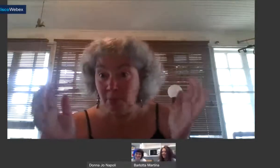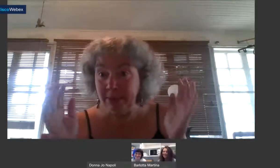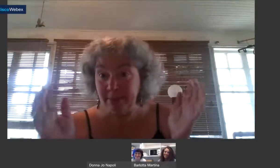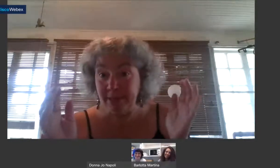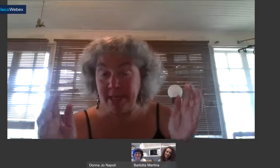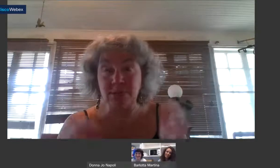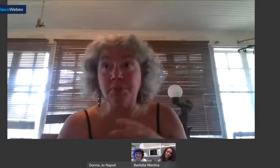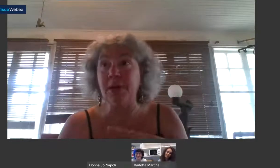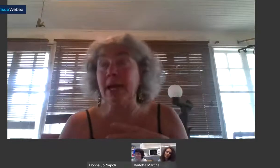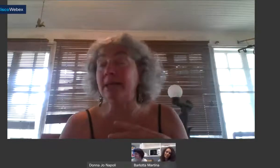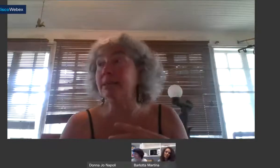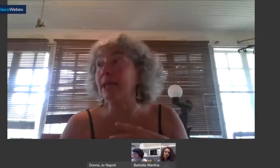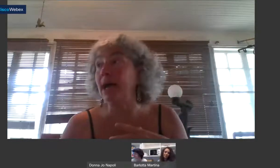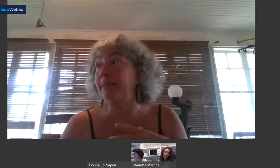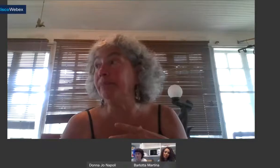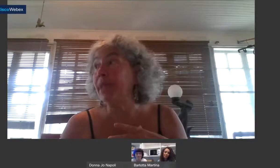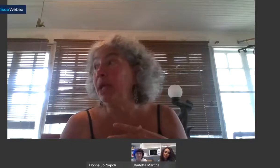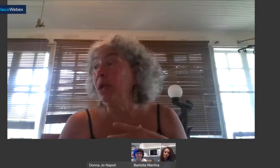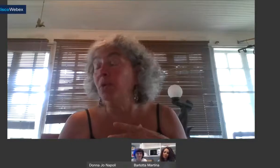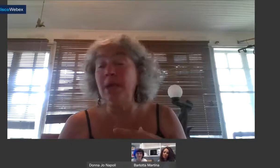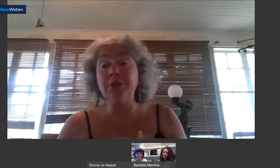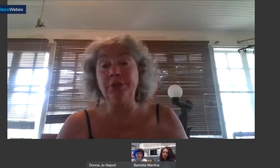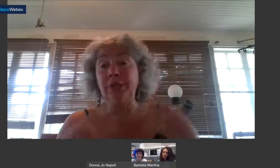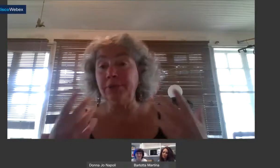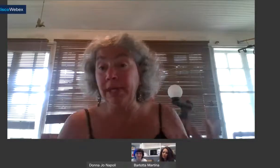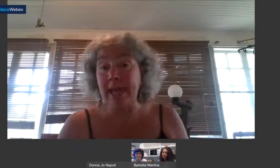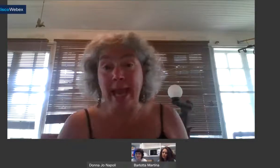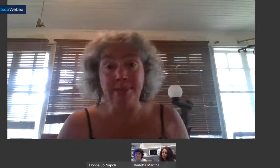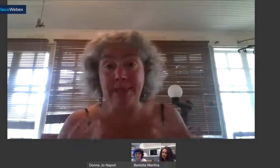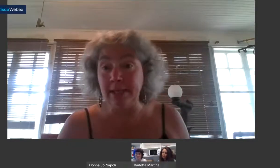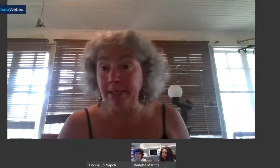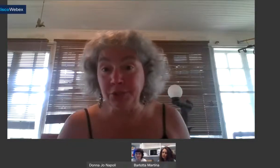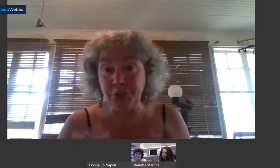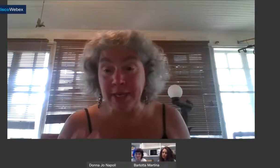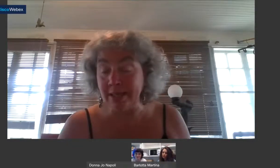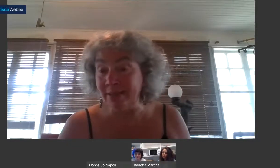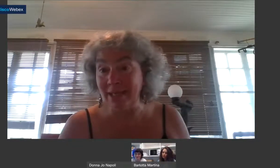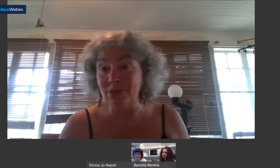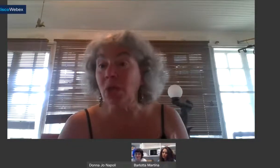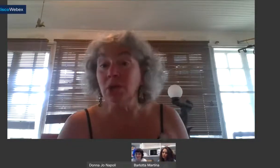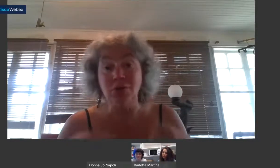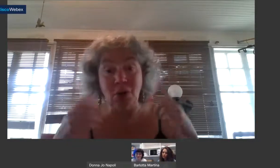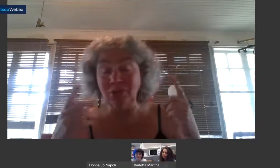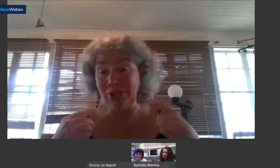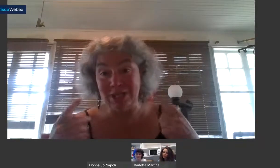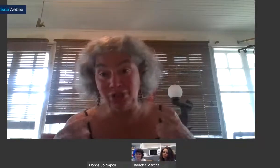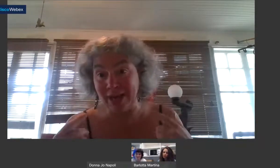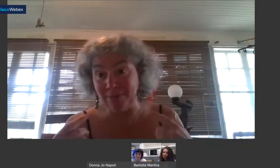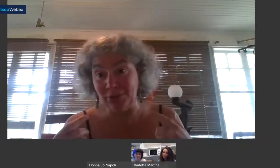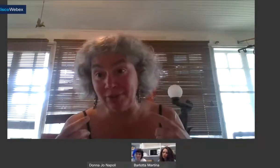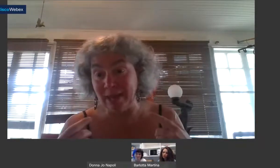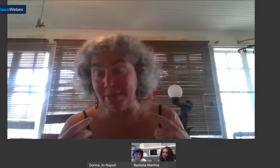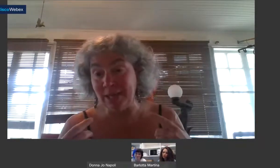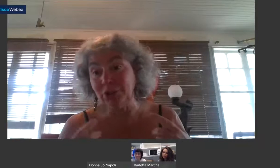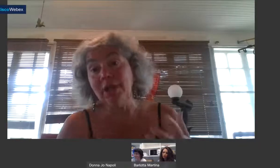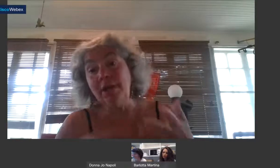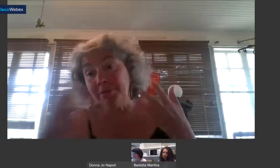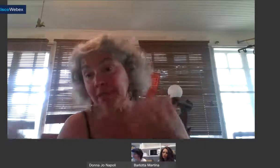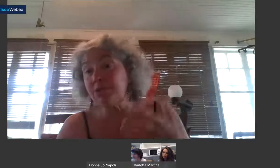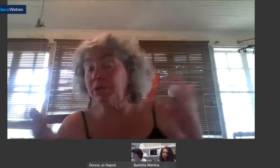important things, whereas when you're generally happy and enjoying things, you don't change your aperture that much. These are